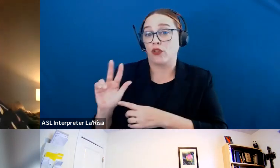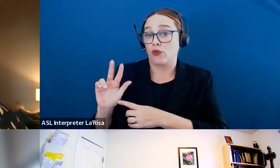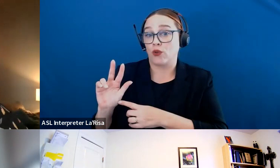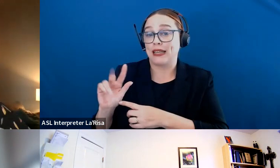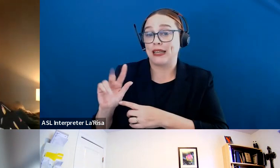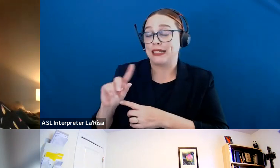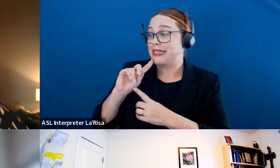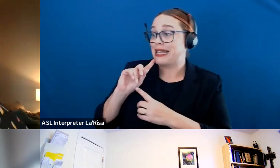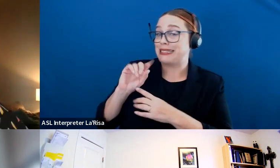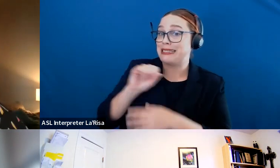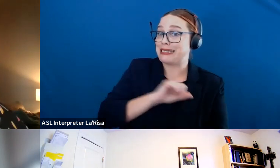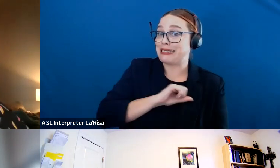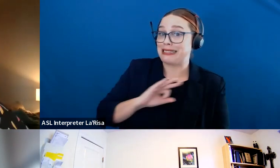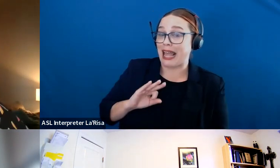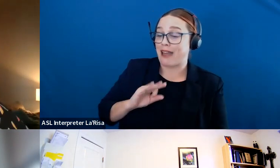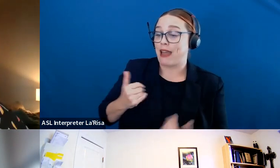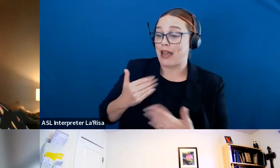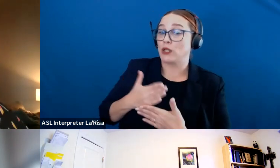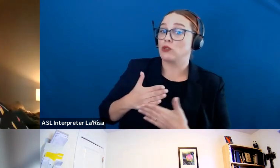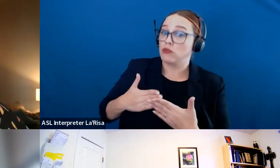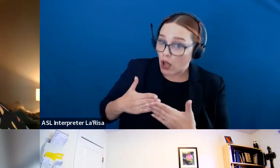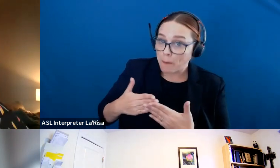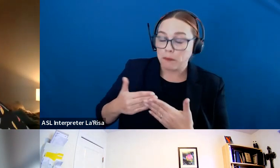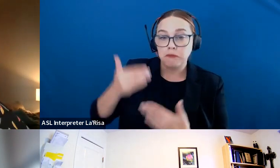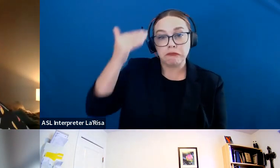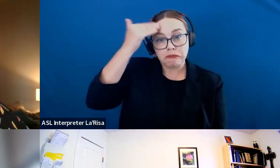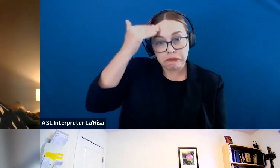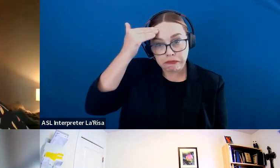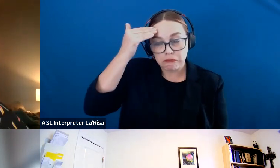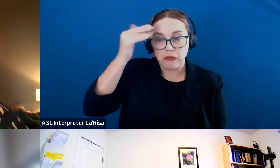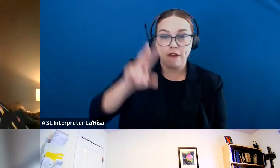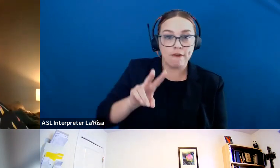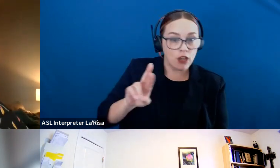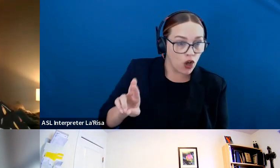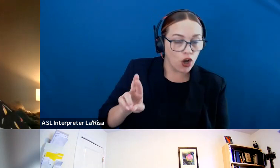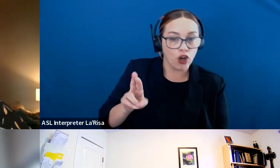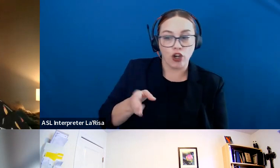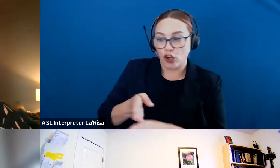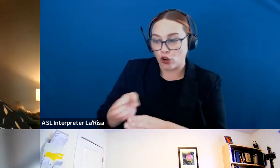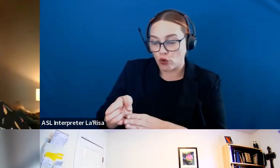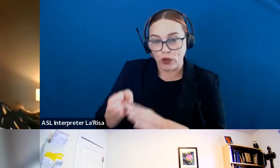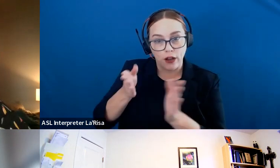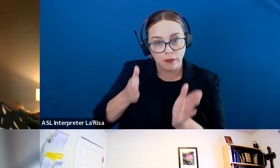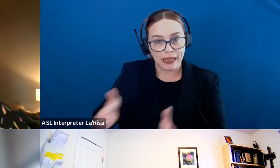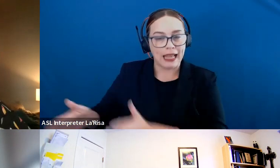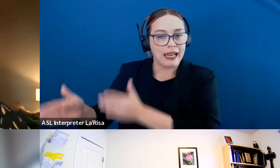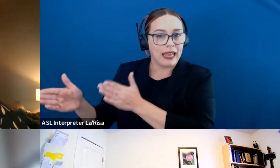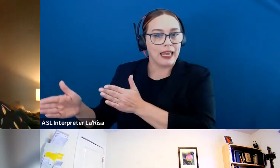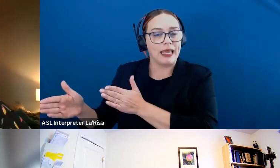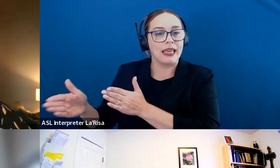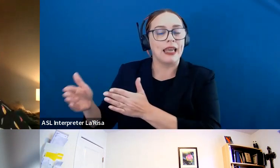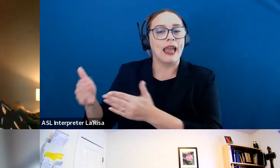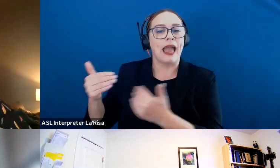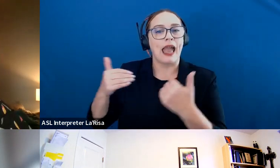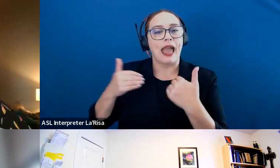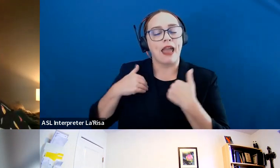have some training on vocational and career pathway planning. Staff have option to refer to partner agency